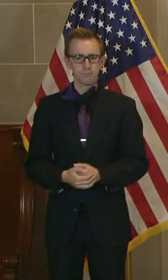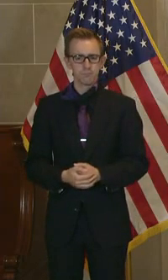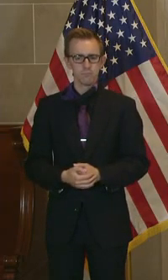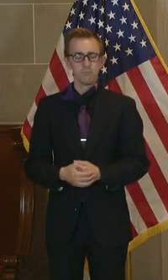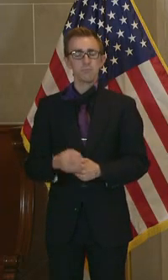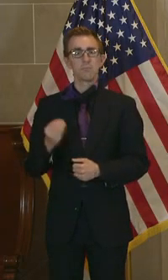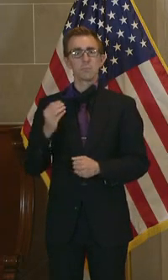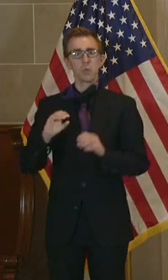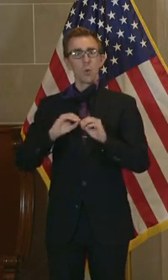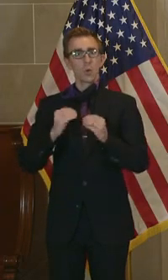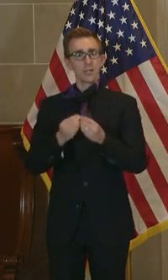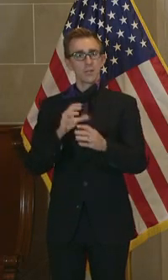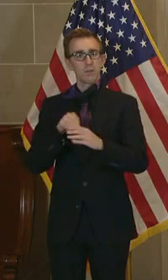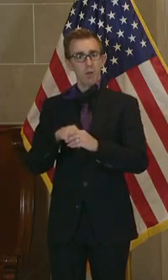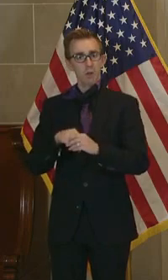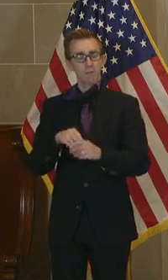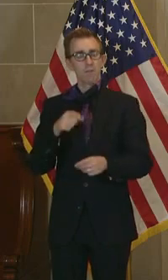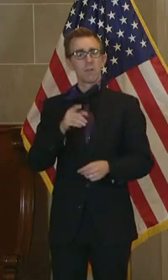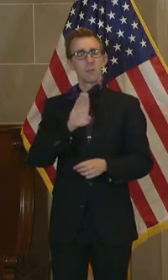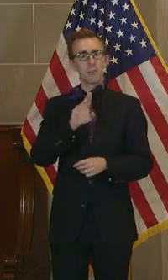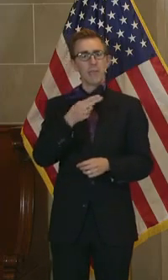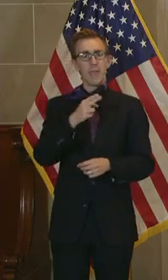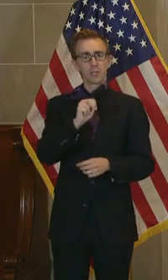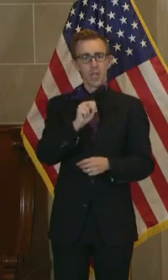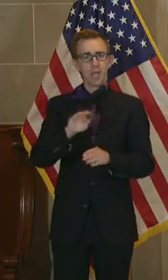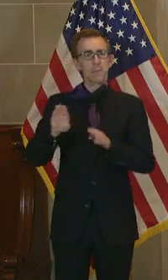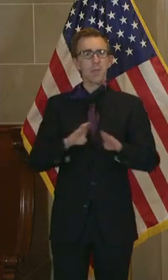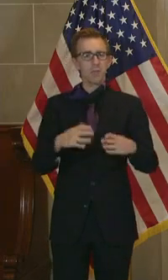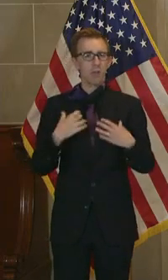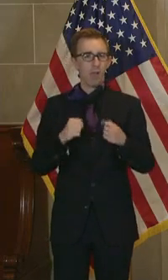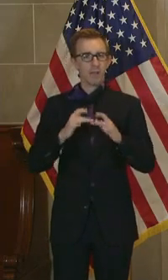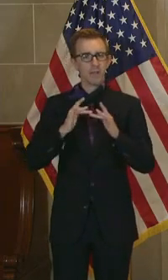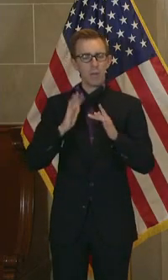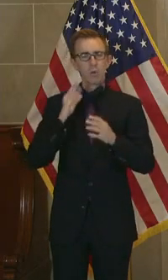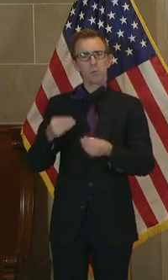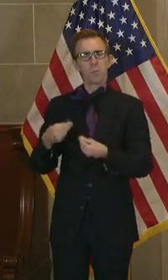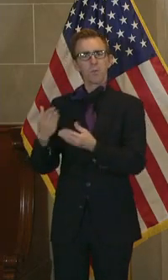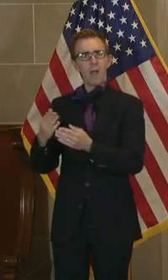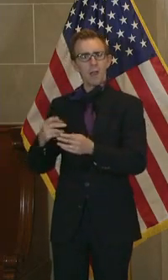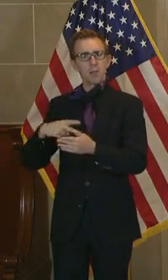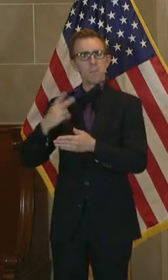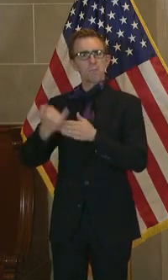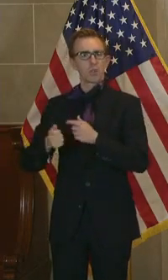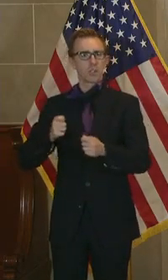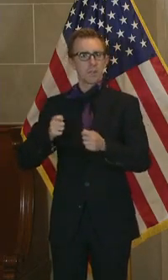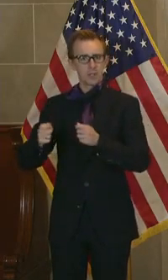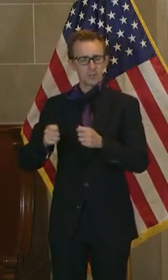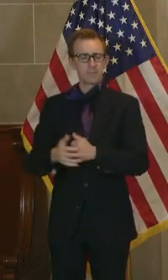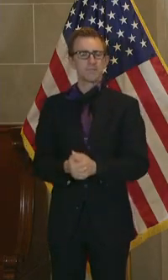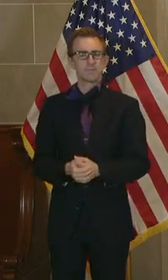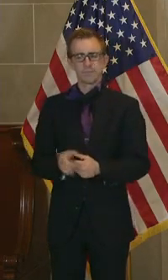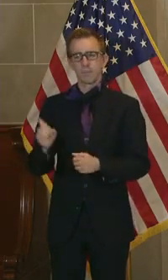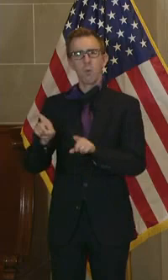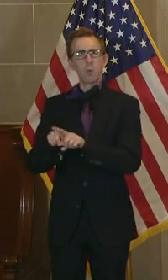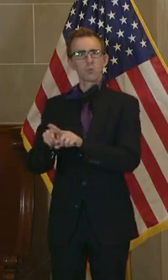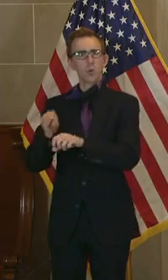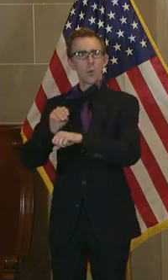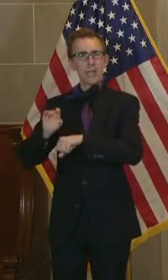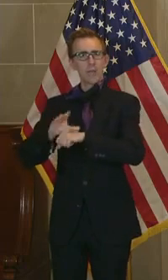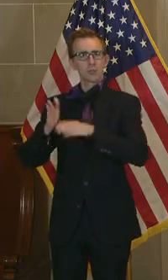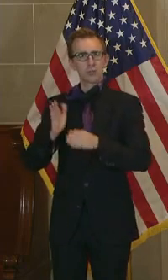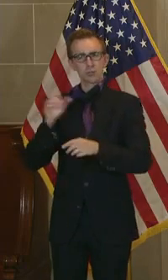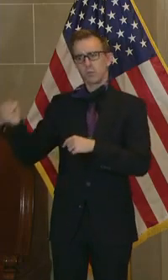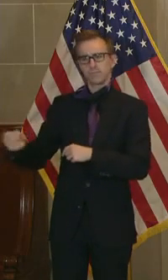The Behavioral Health Network, or BHN, will provide general project management and specially trained crisis counselors from key